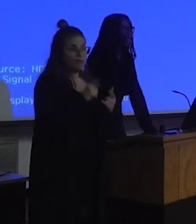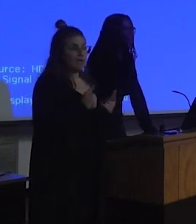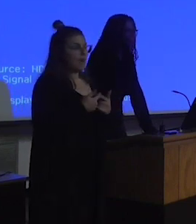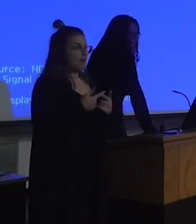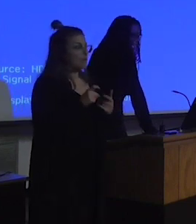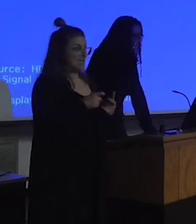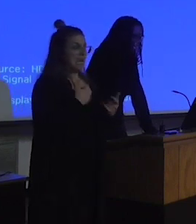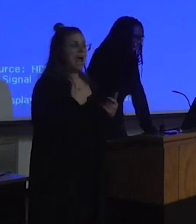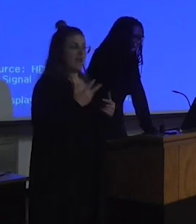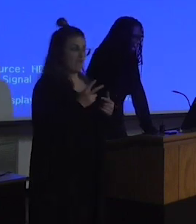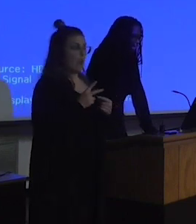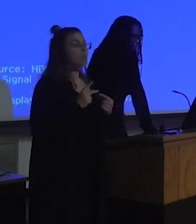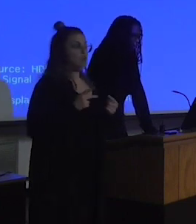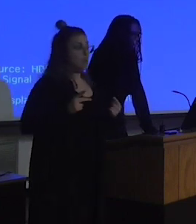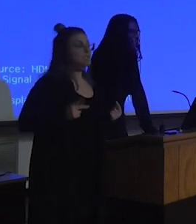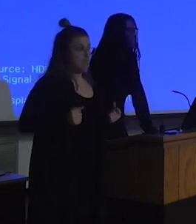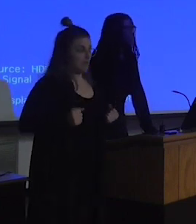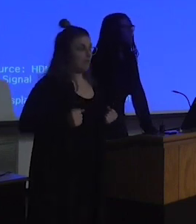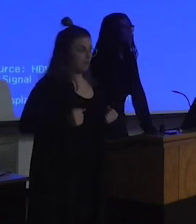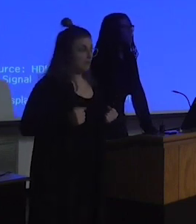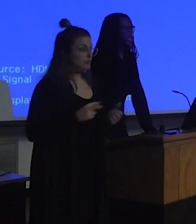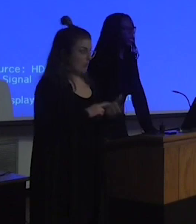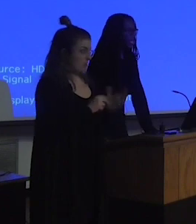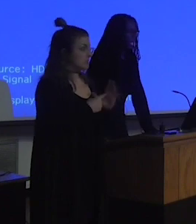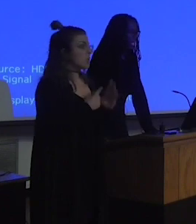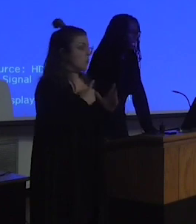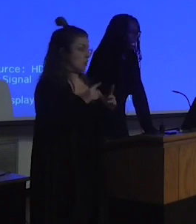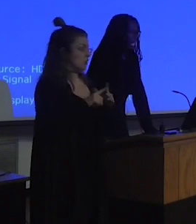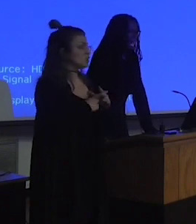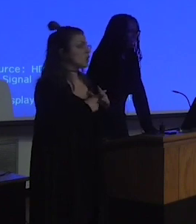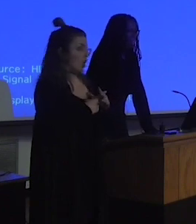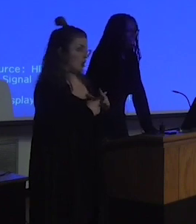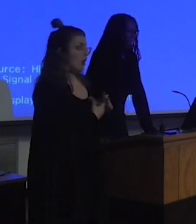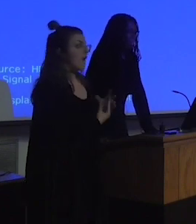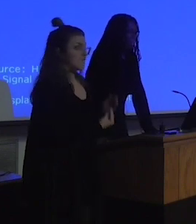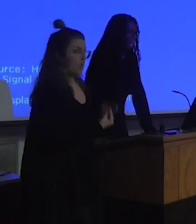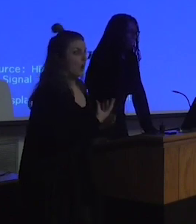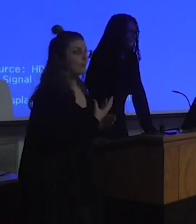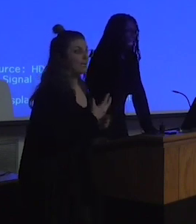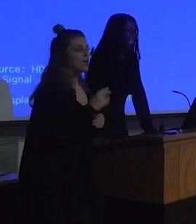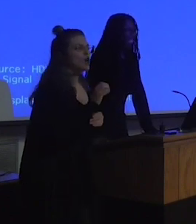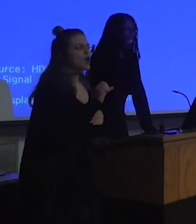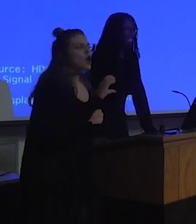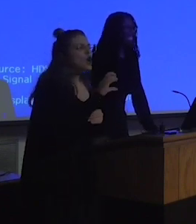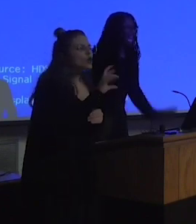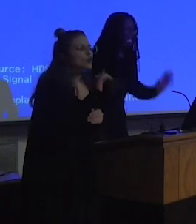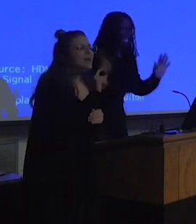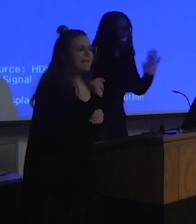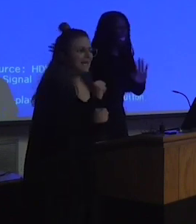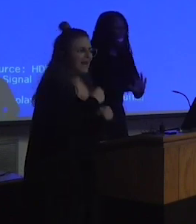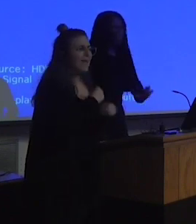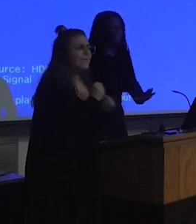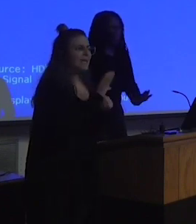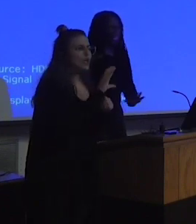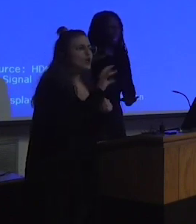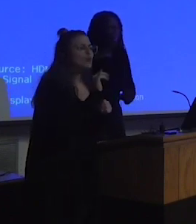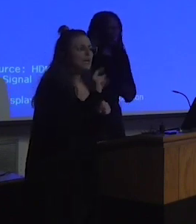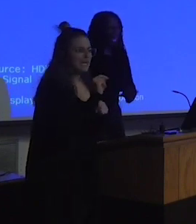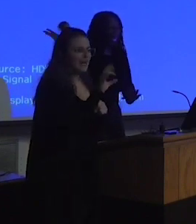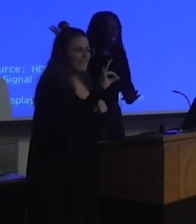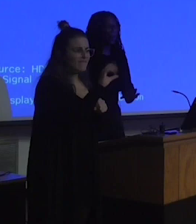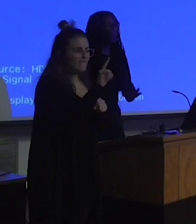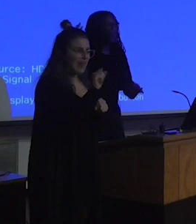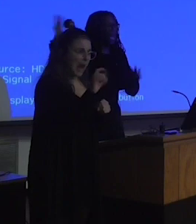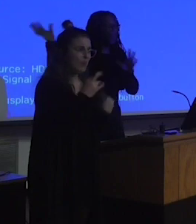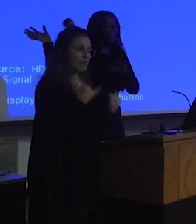we need to have protein. And so we're going to start farming crickets and make cricket flour. And this is, like, this is actually a thing that's happening right now.